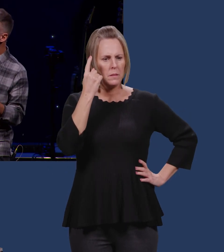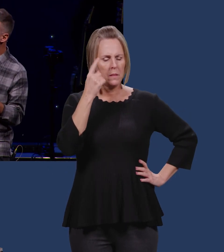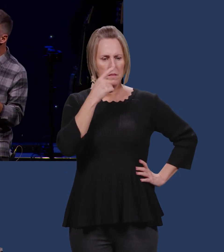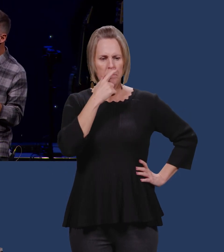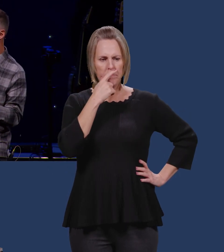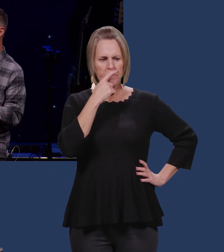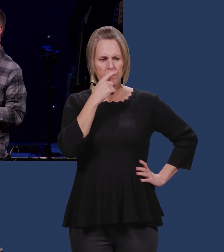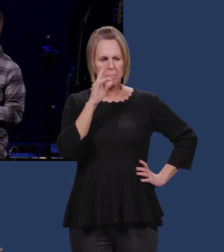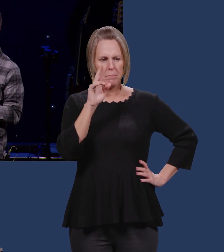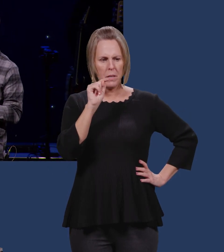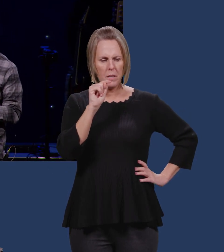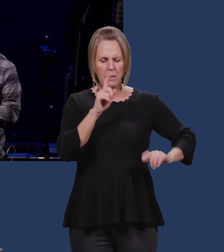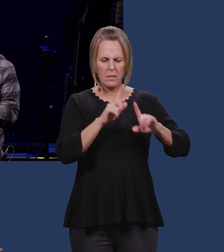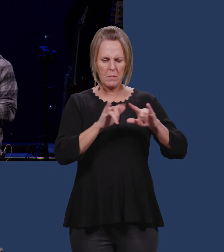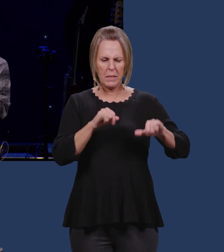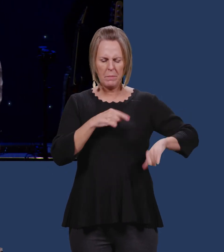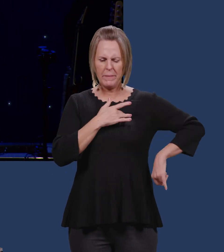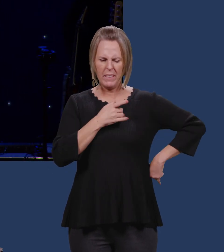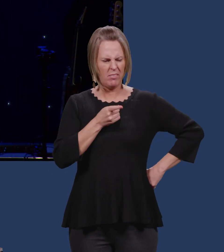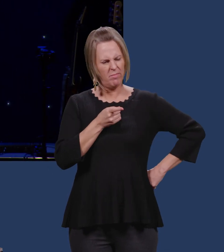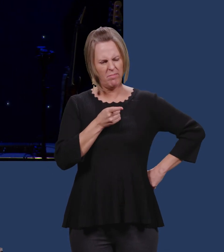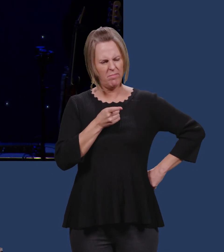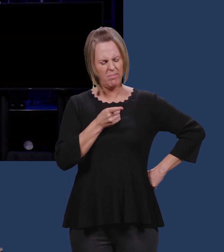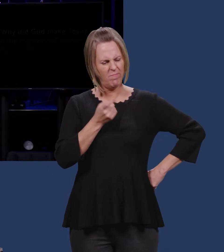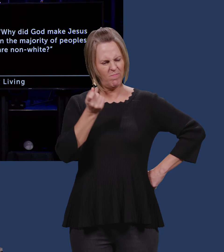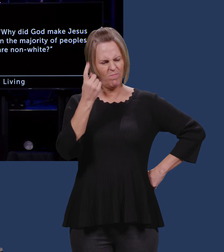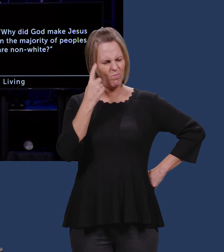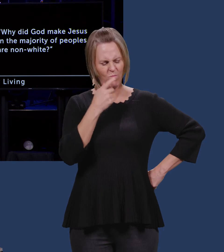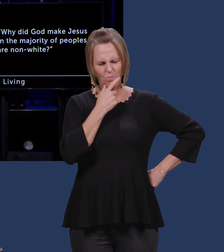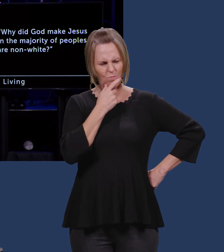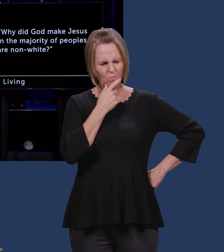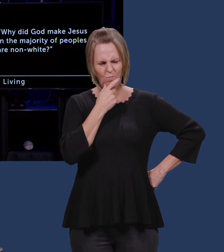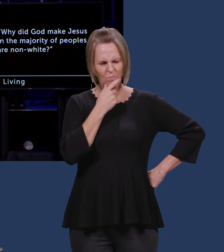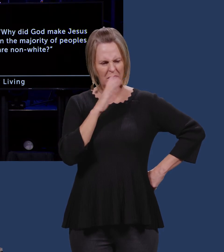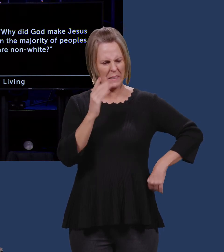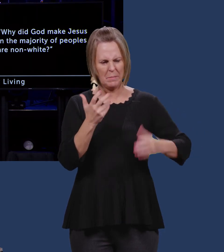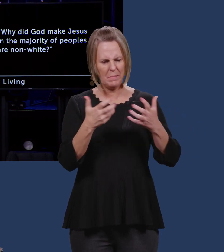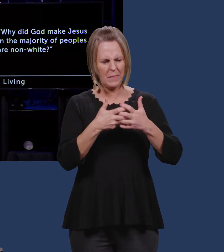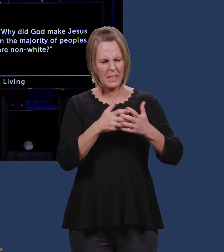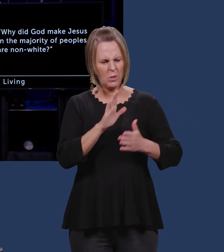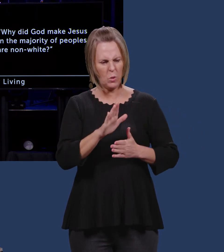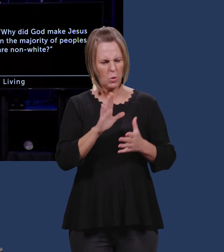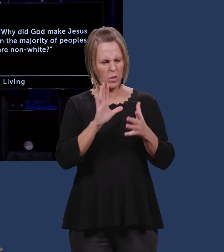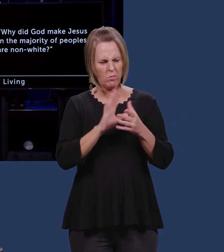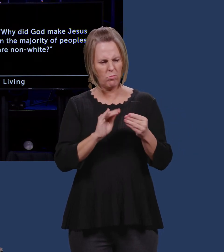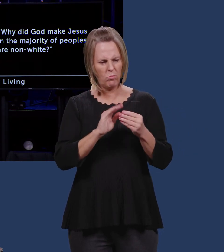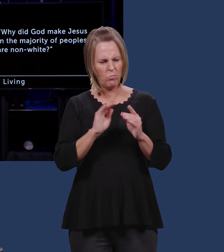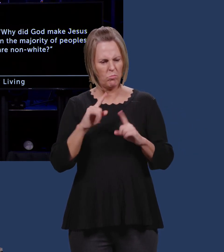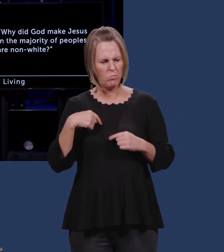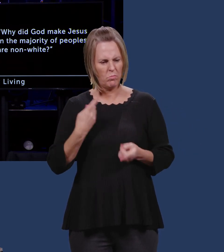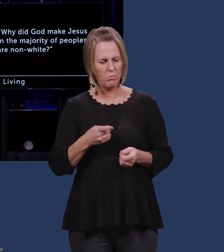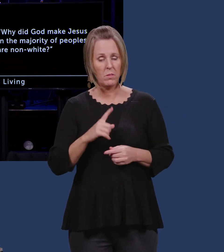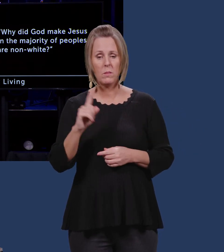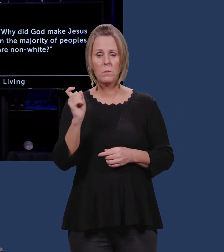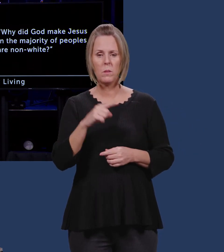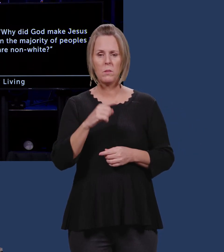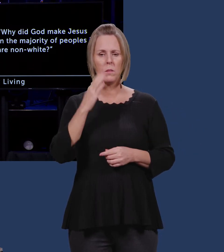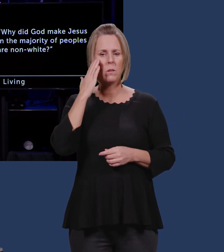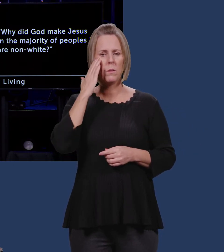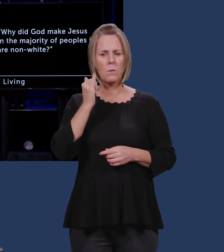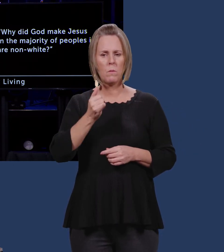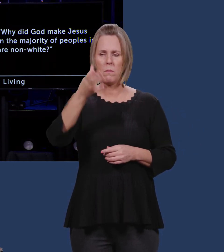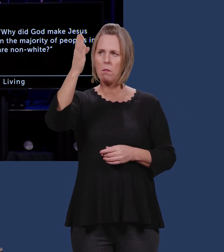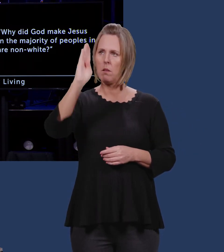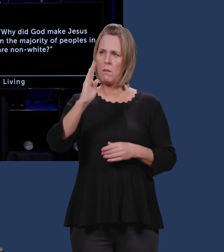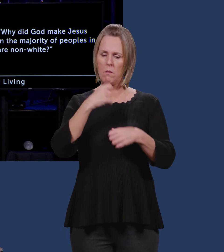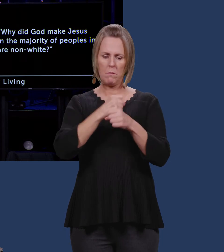it doesn't quite make sense. Let me show you. Here's the question. Why did God make Jesus white when